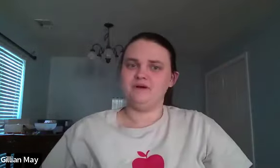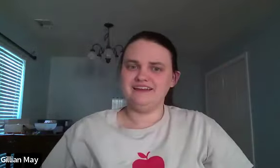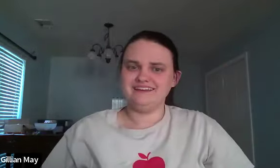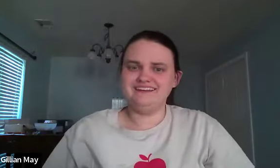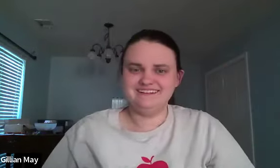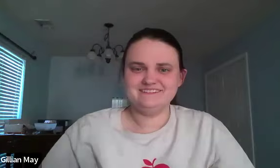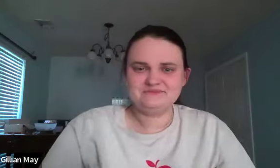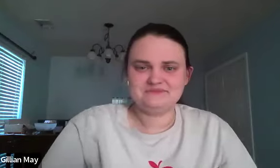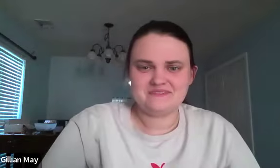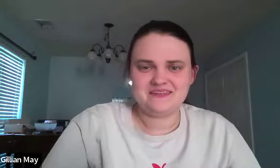what?